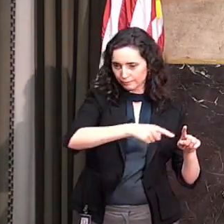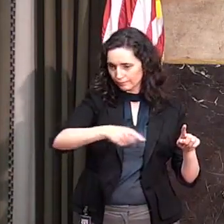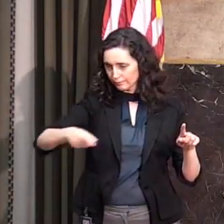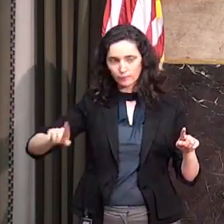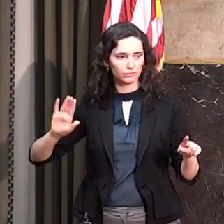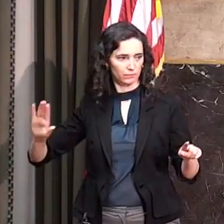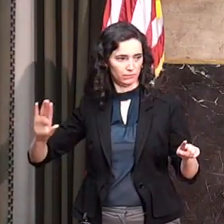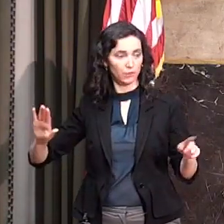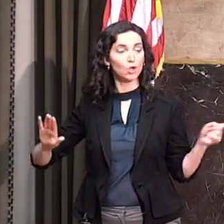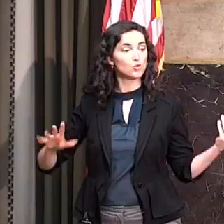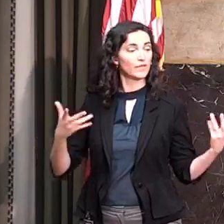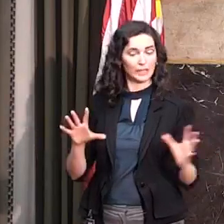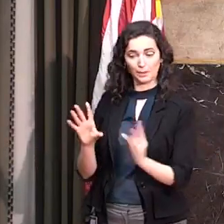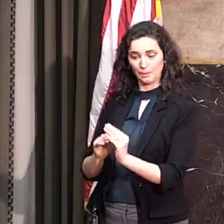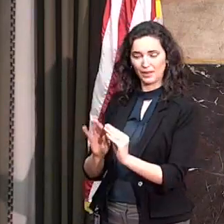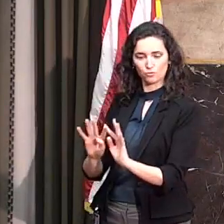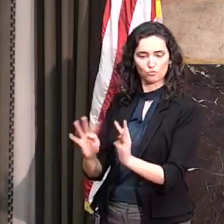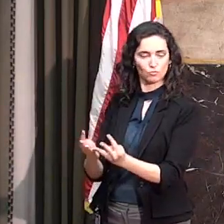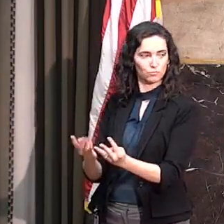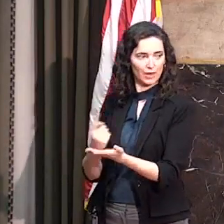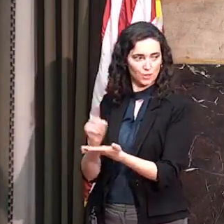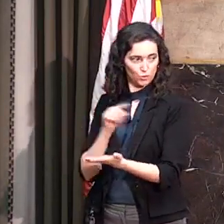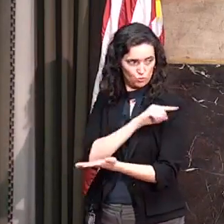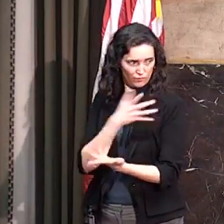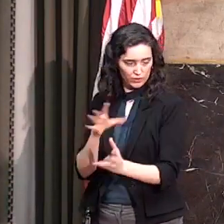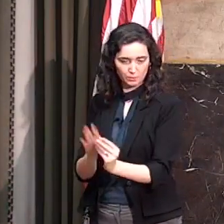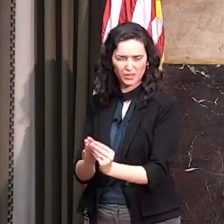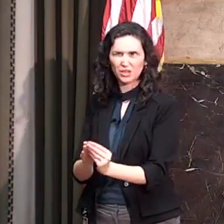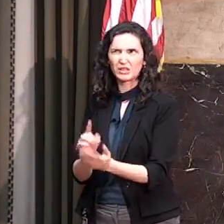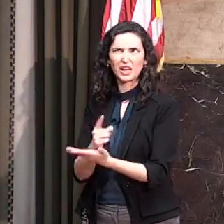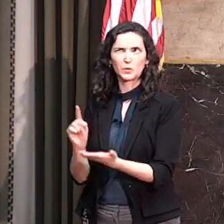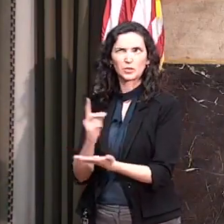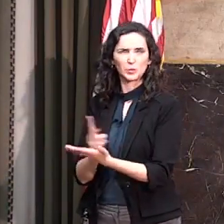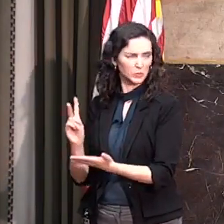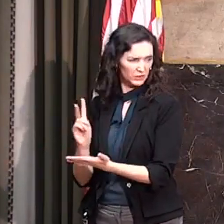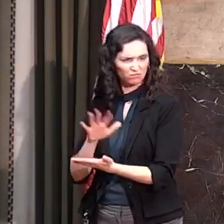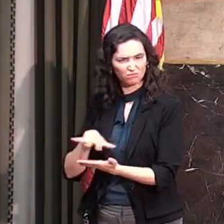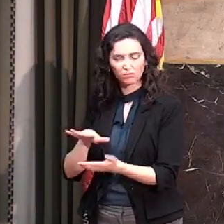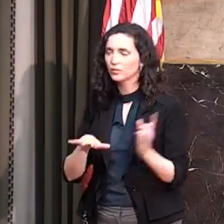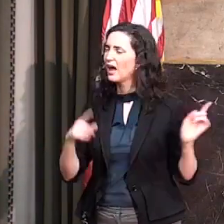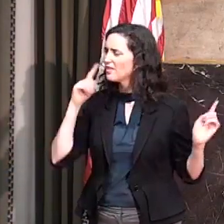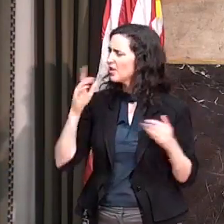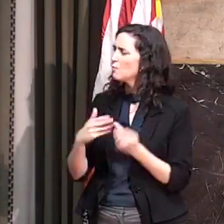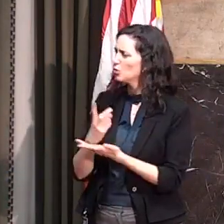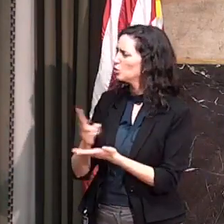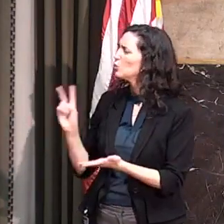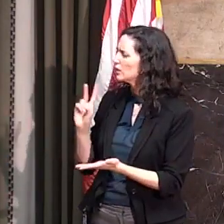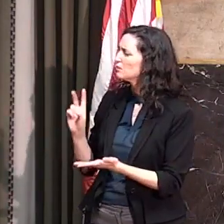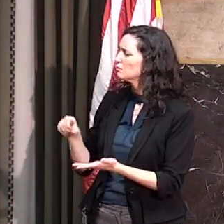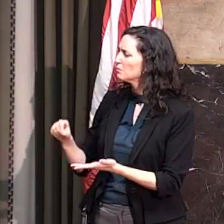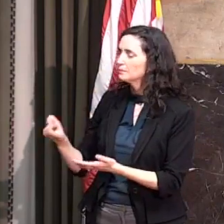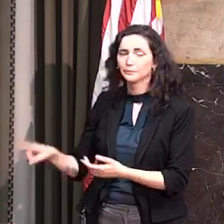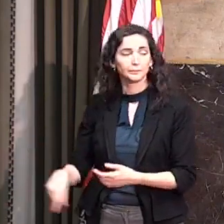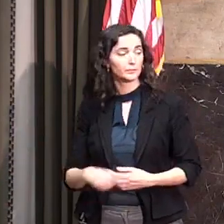course, you met with the caucus last week, or maybe it was a little over a week ago. I think it was, yeah, almost 2 weeks ago.